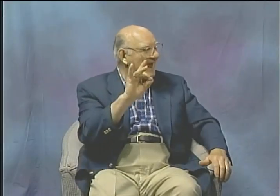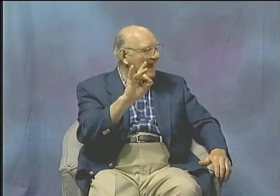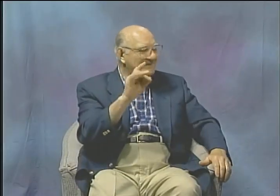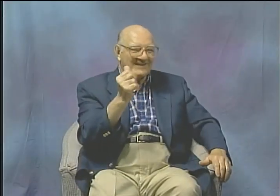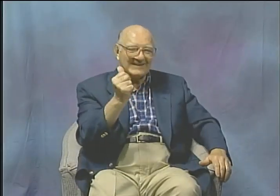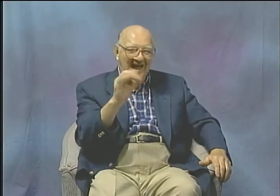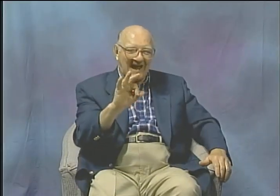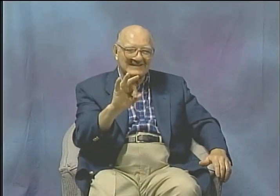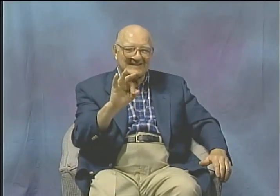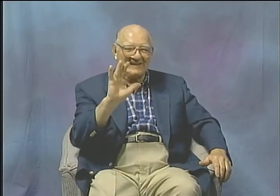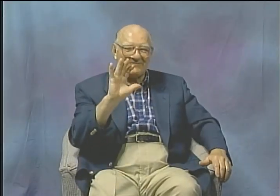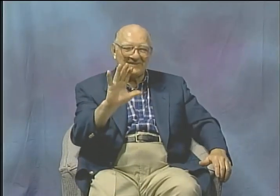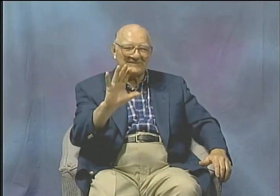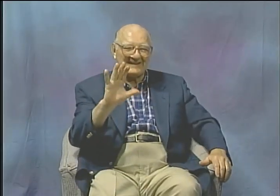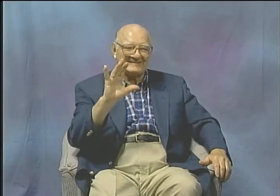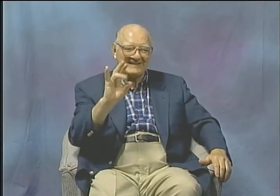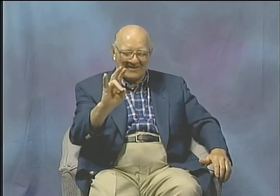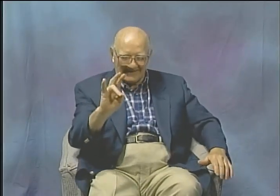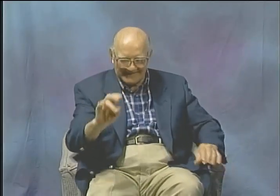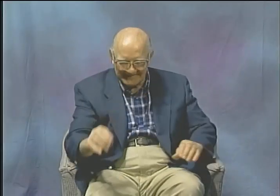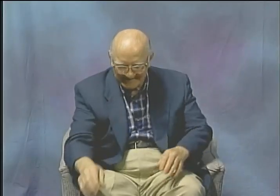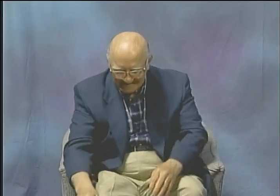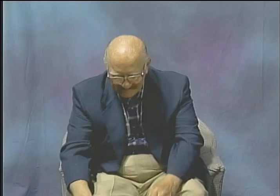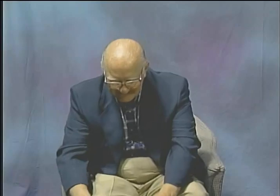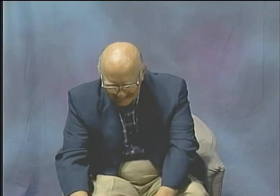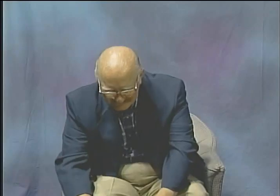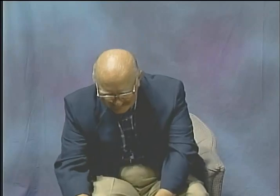28th, 1957.